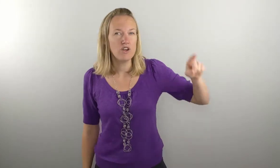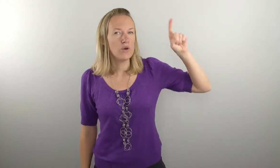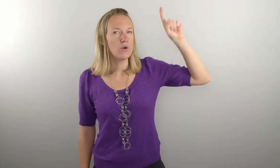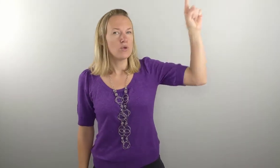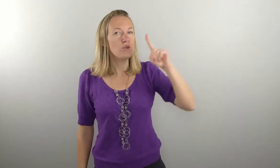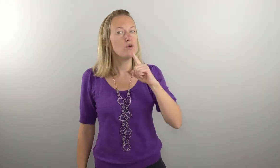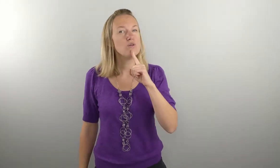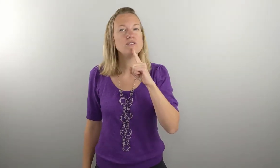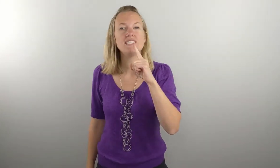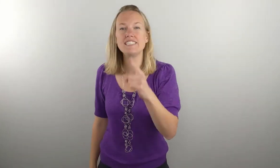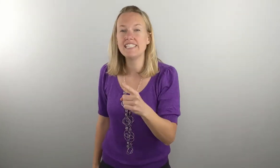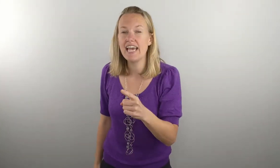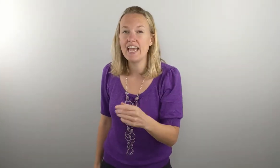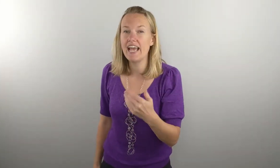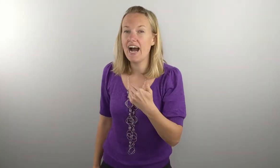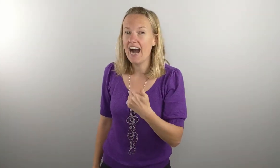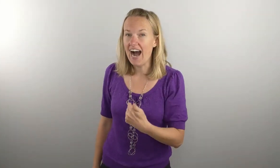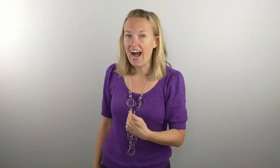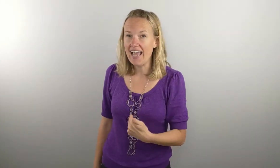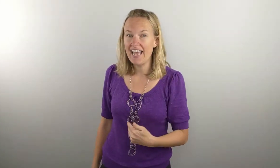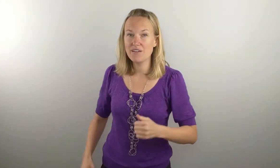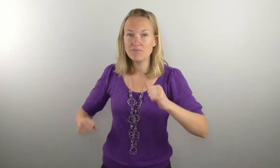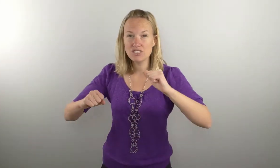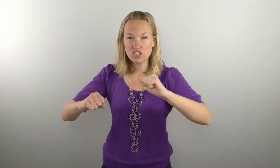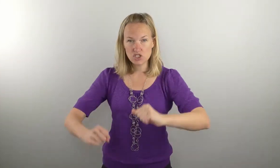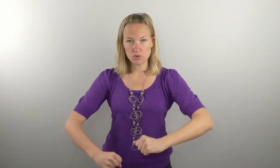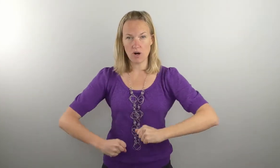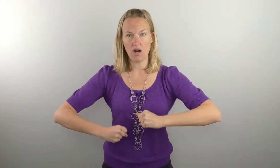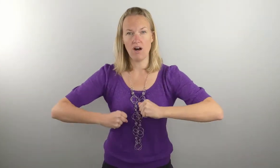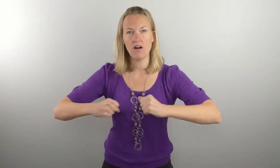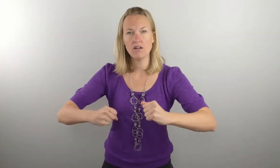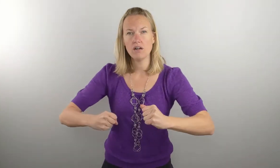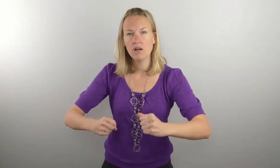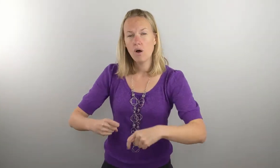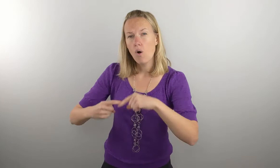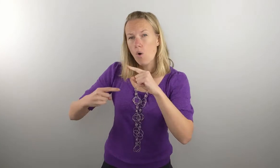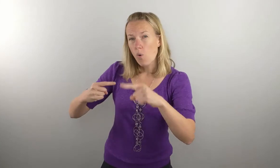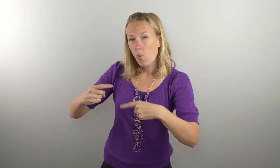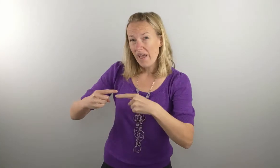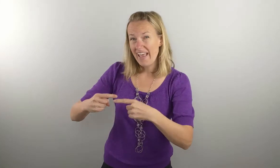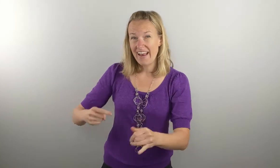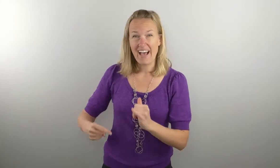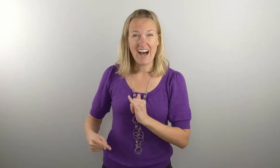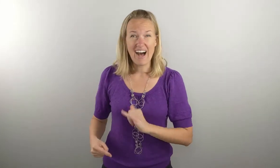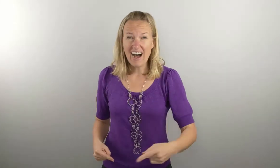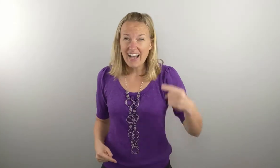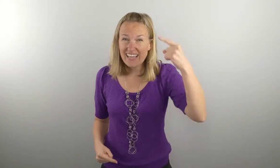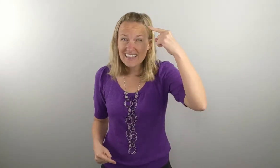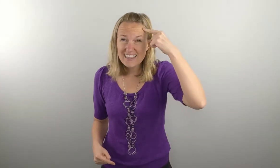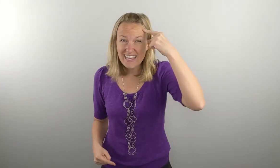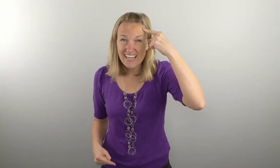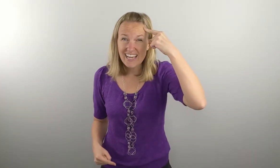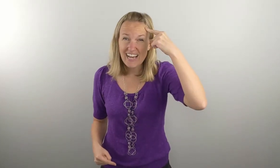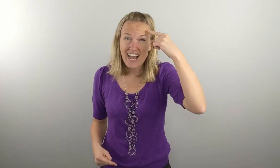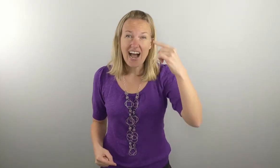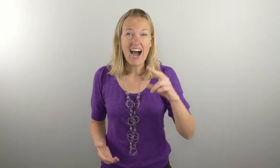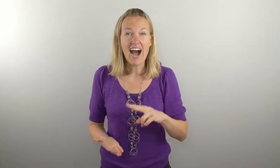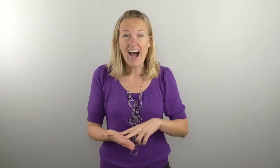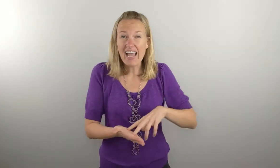You say I am strong when I think I